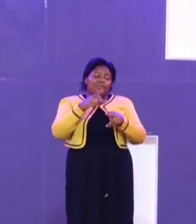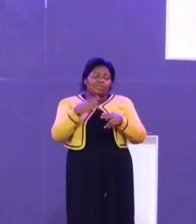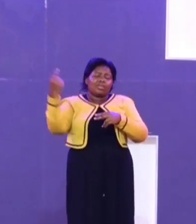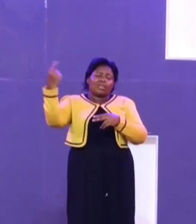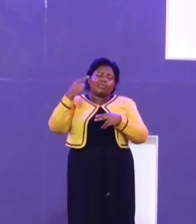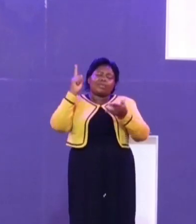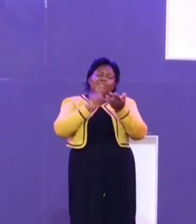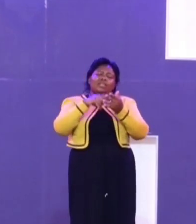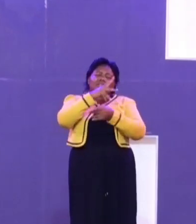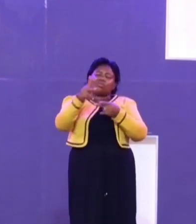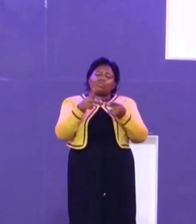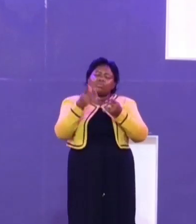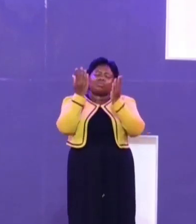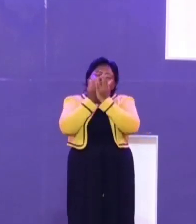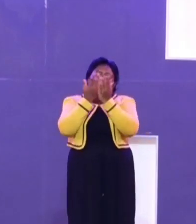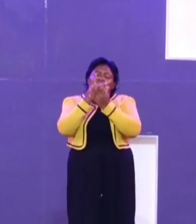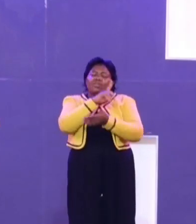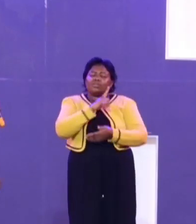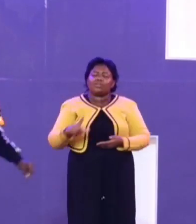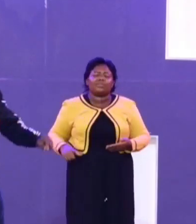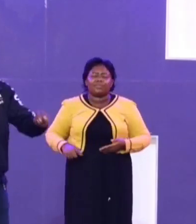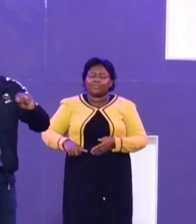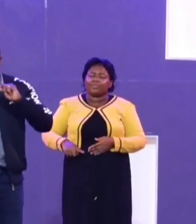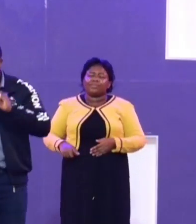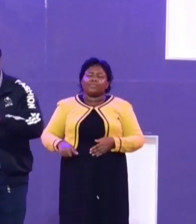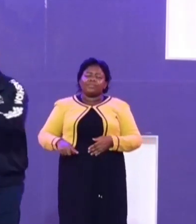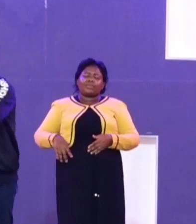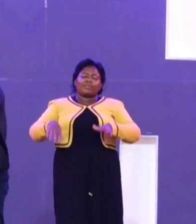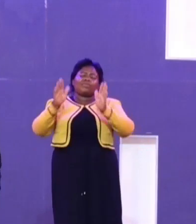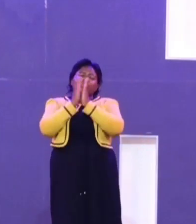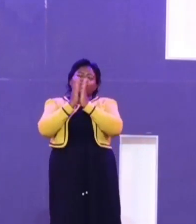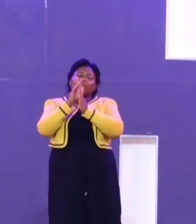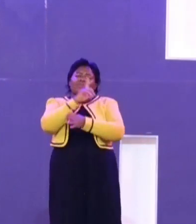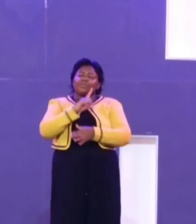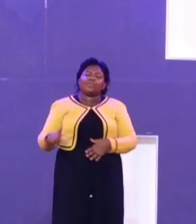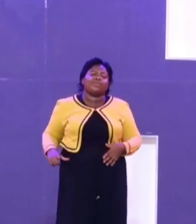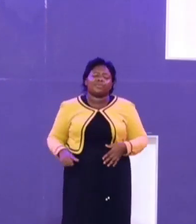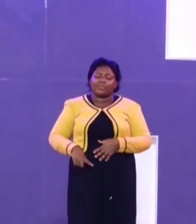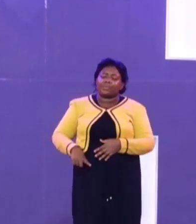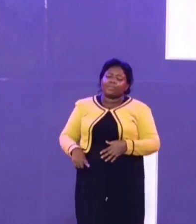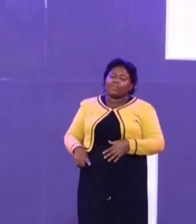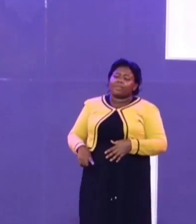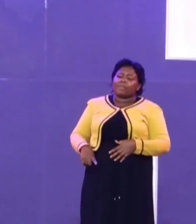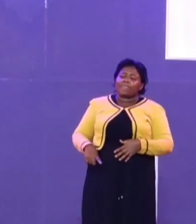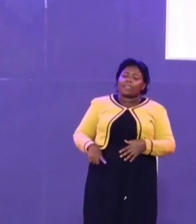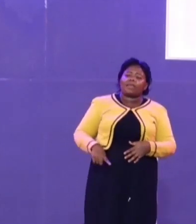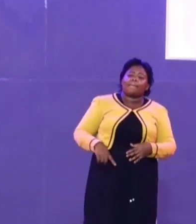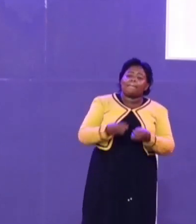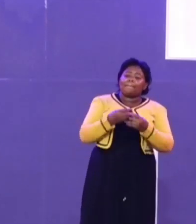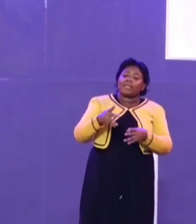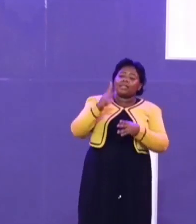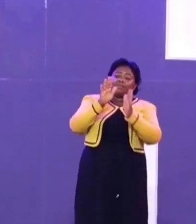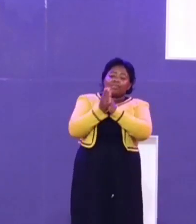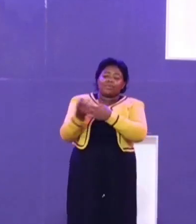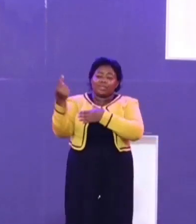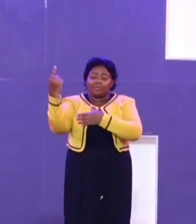take your position today. We call upon you, O Lord. We call upon you, O Lord. Many books have